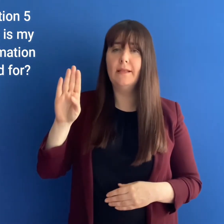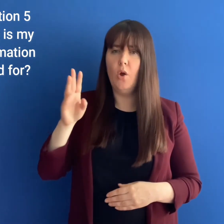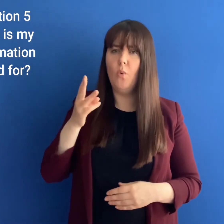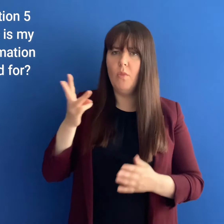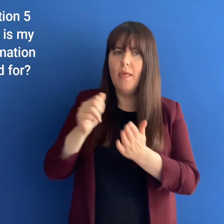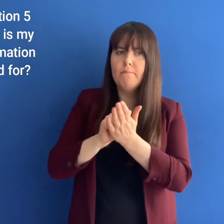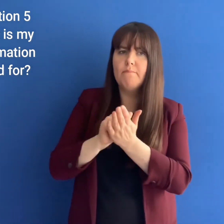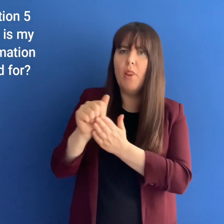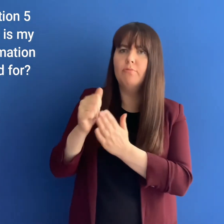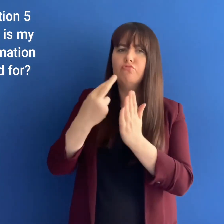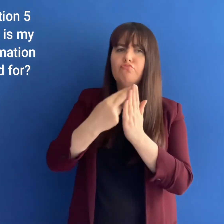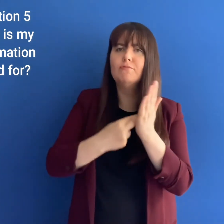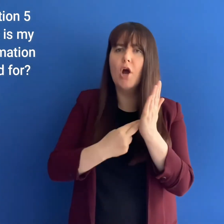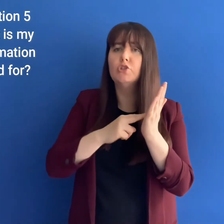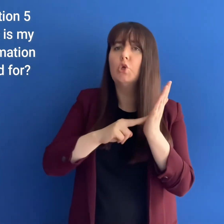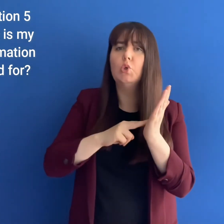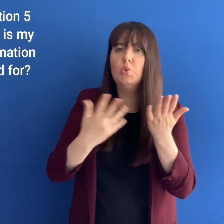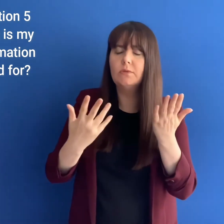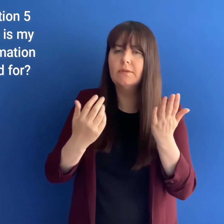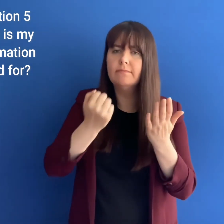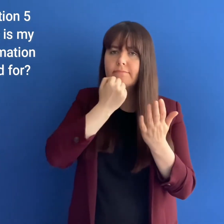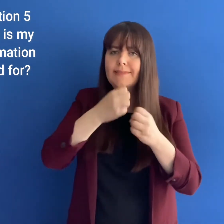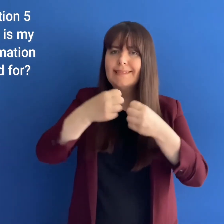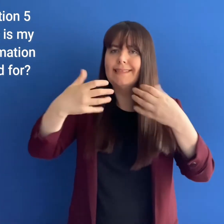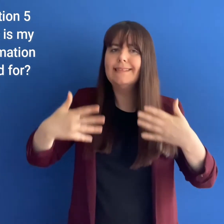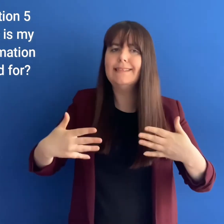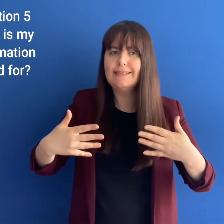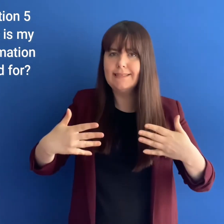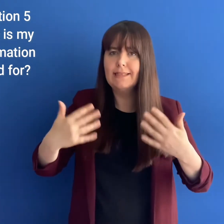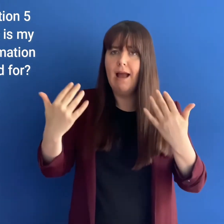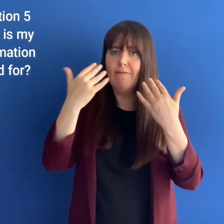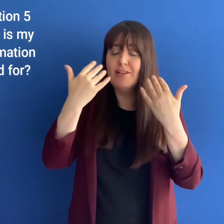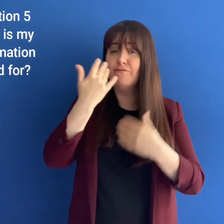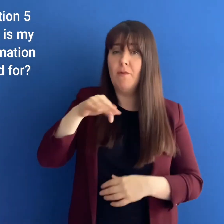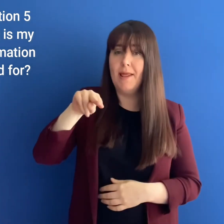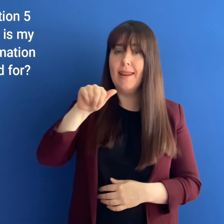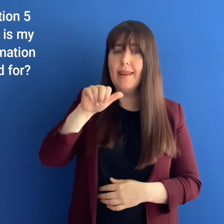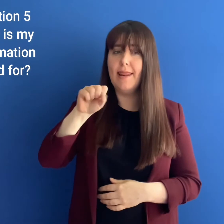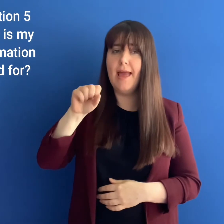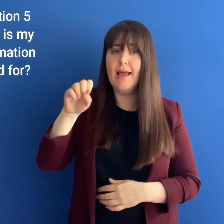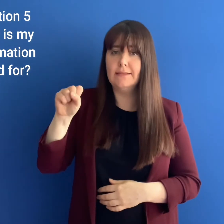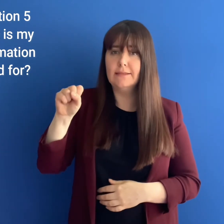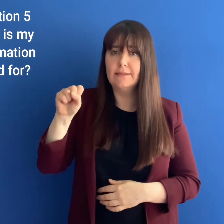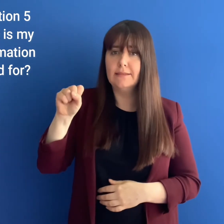The HRB will publish reports using statistical information from NASS.